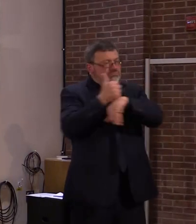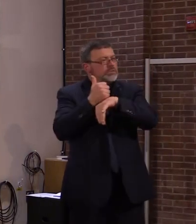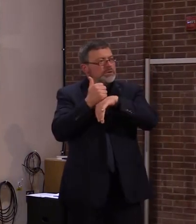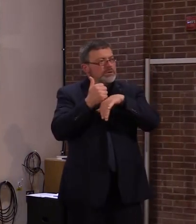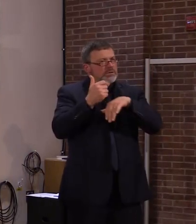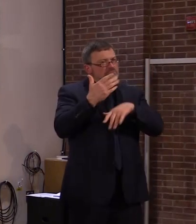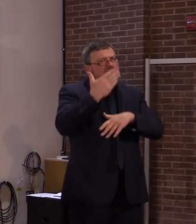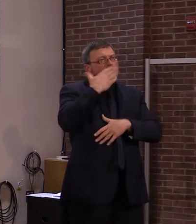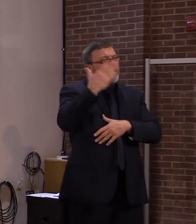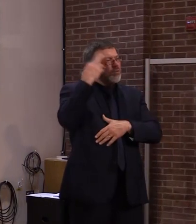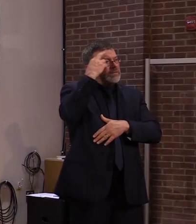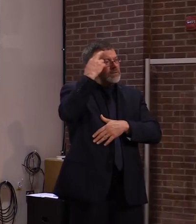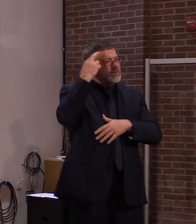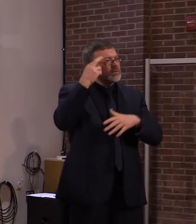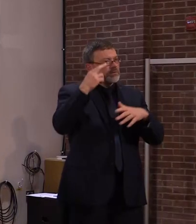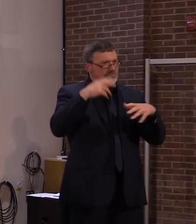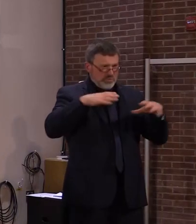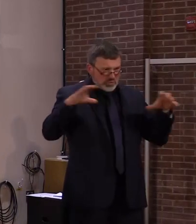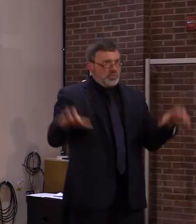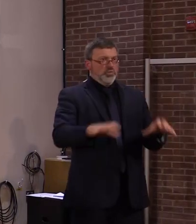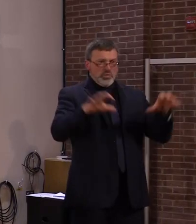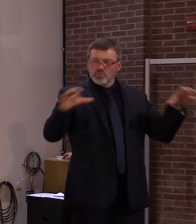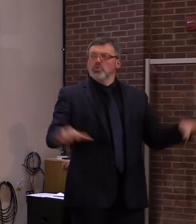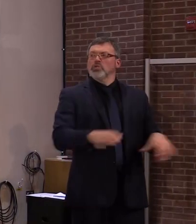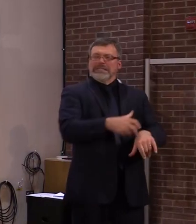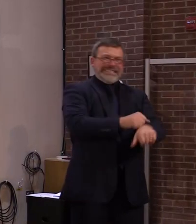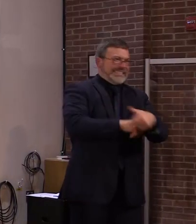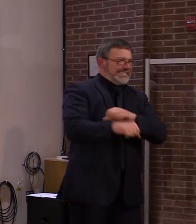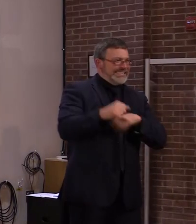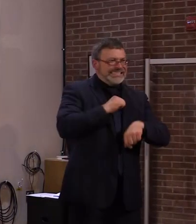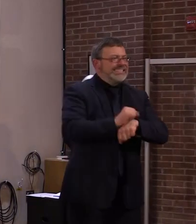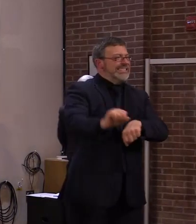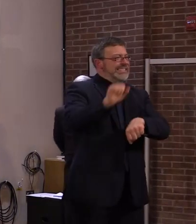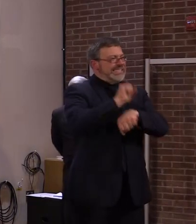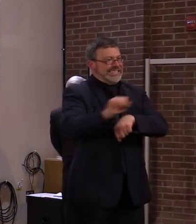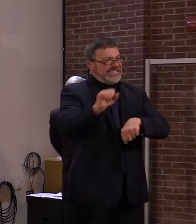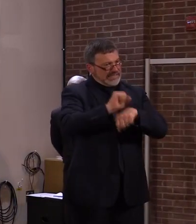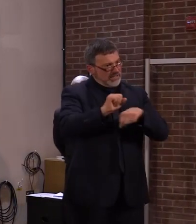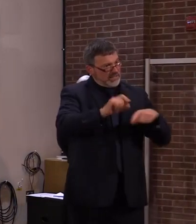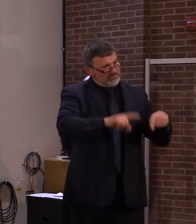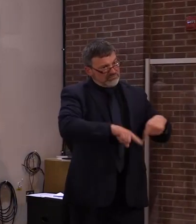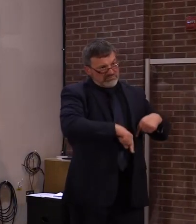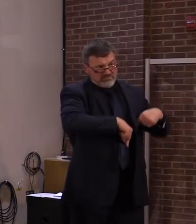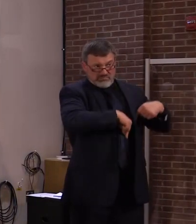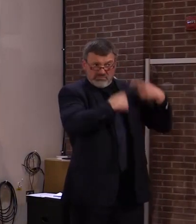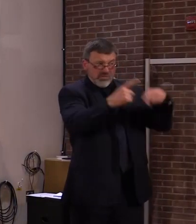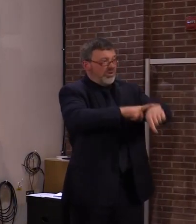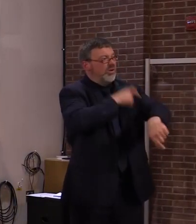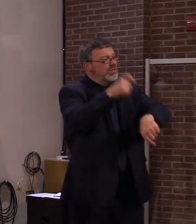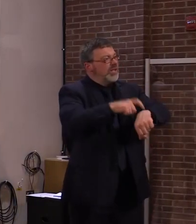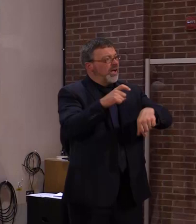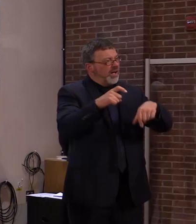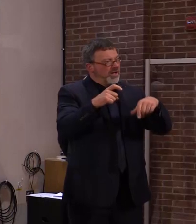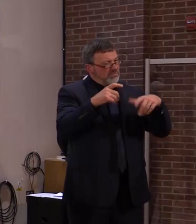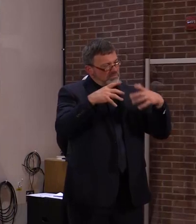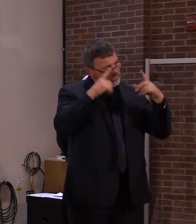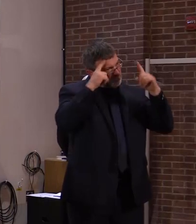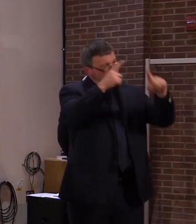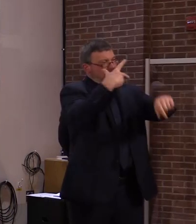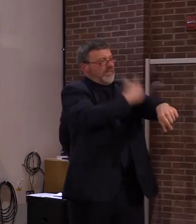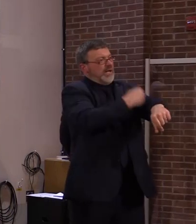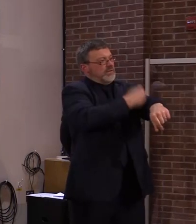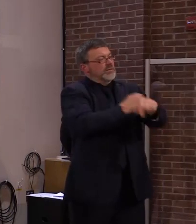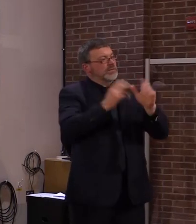just doing what we've done for so long now in terms of vaccinating people, trying to use as